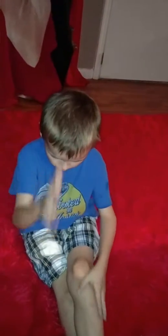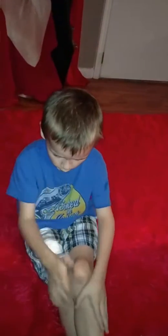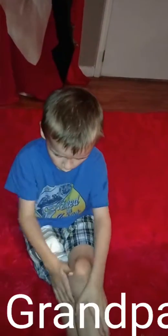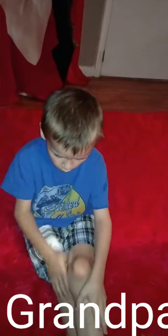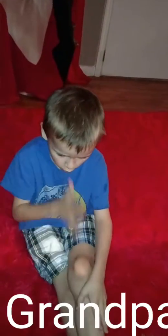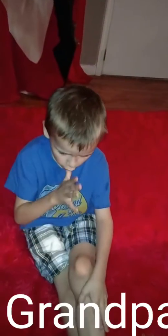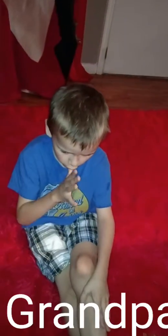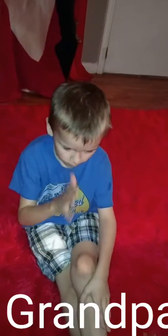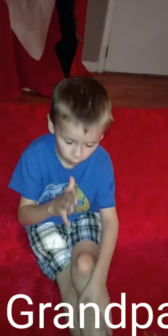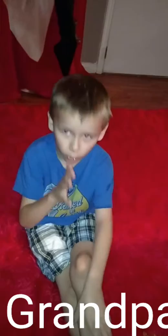Sign Home.